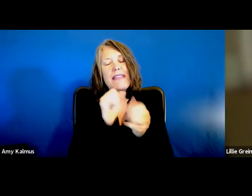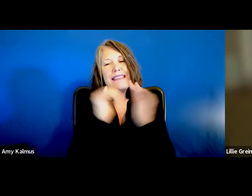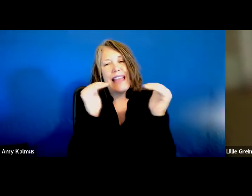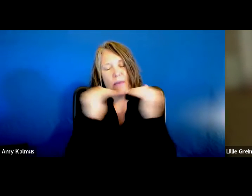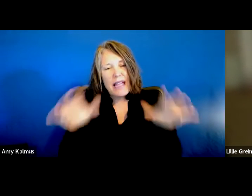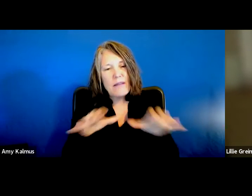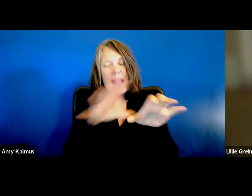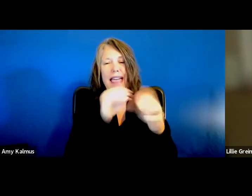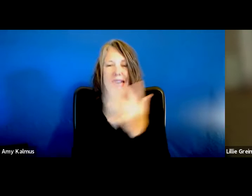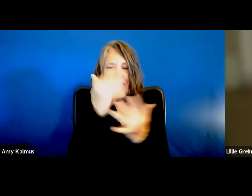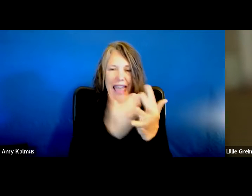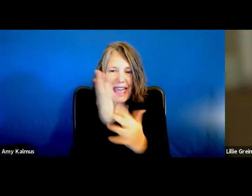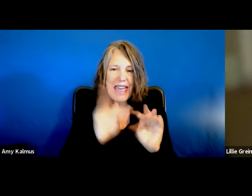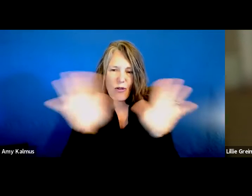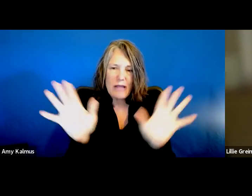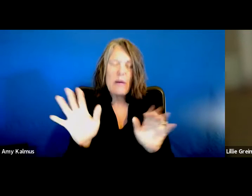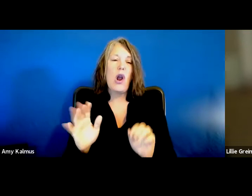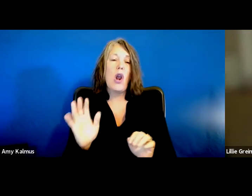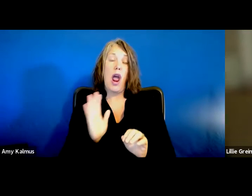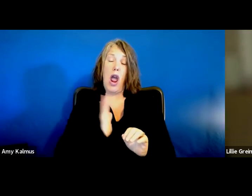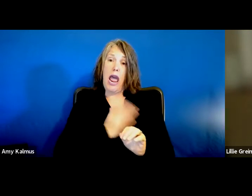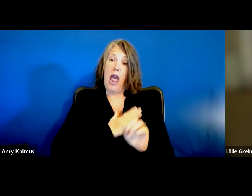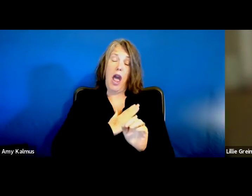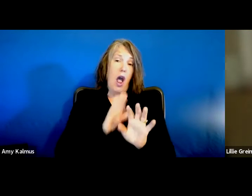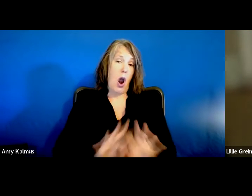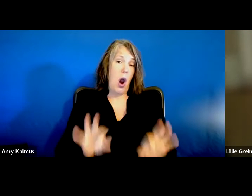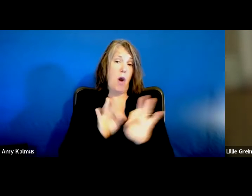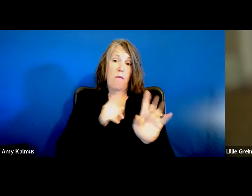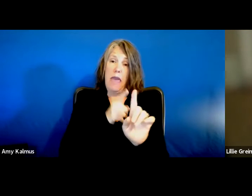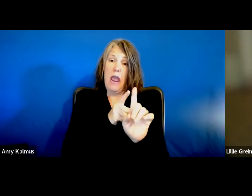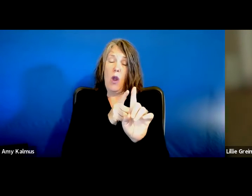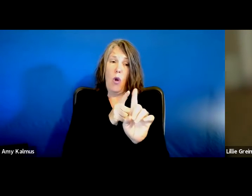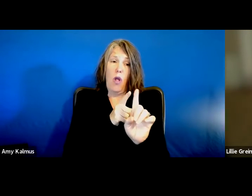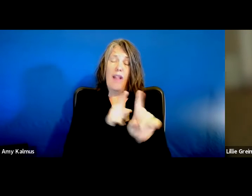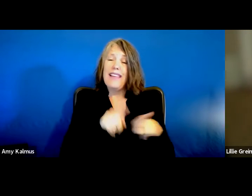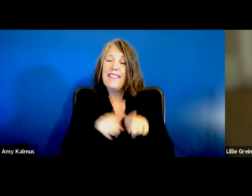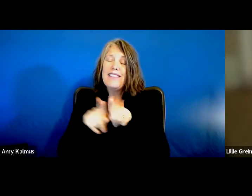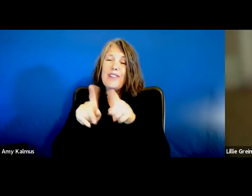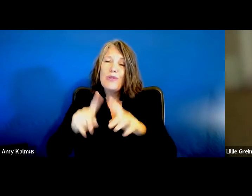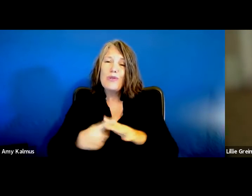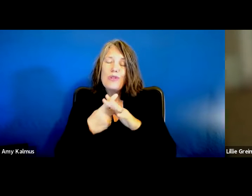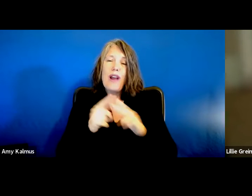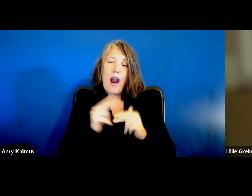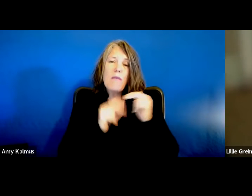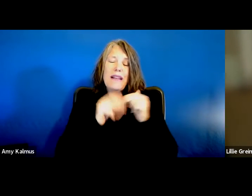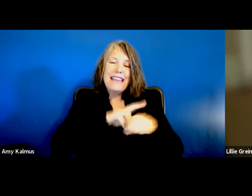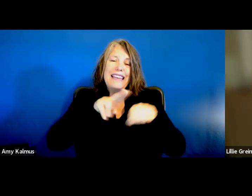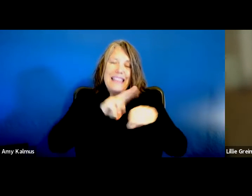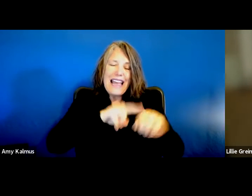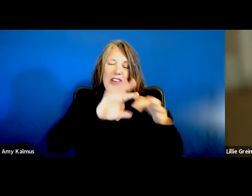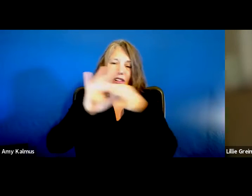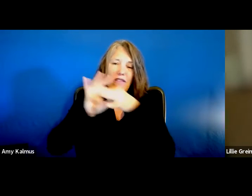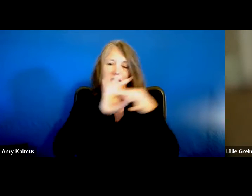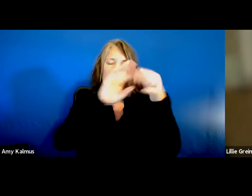and transparent. And one of our main goals from this group is also to start building a national network